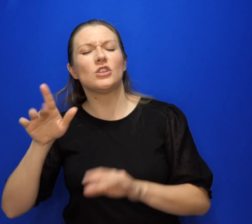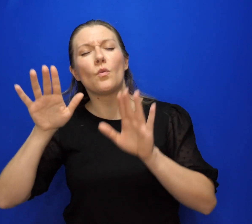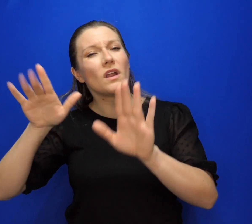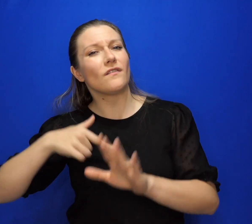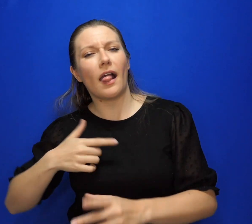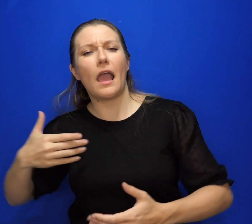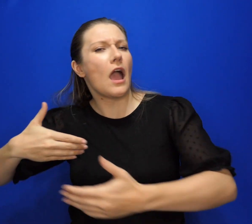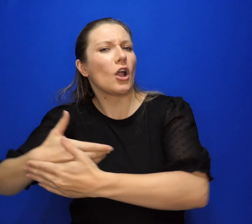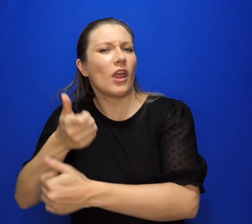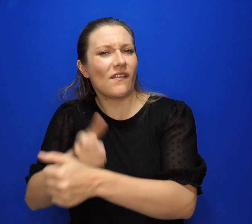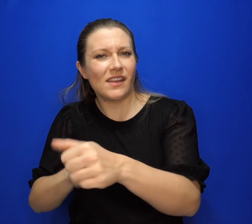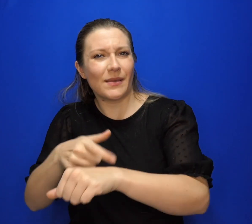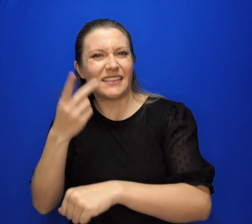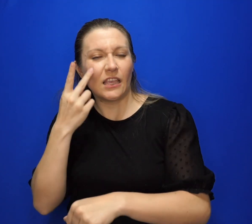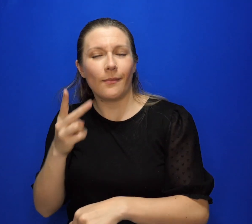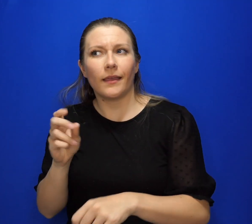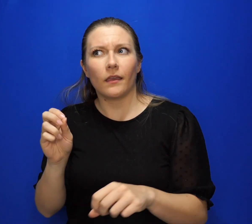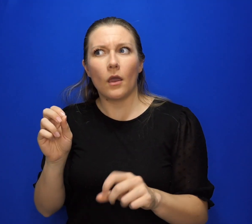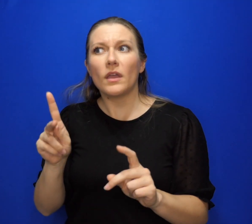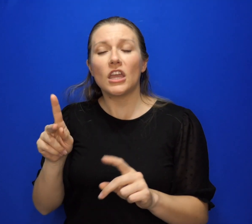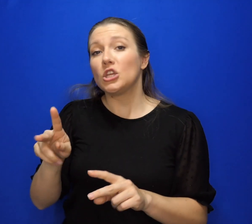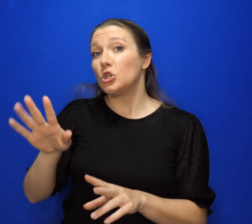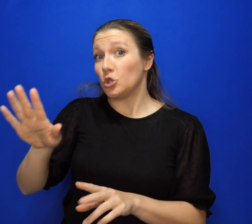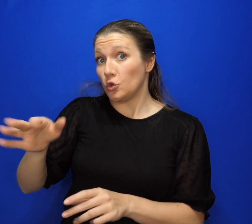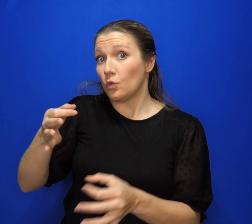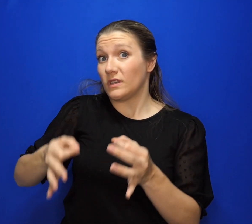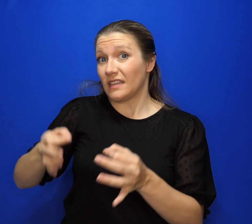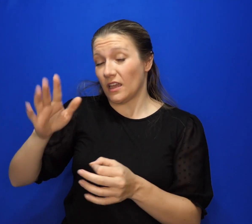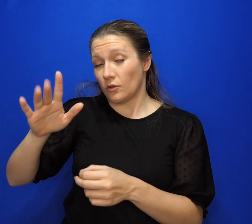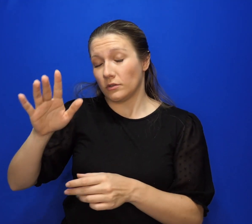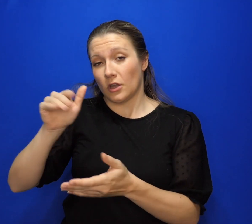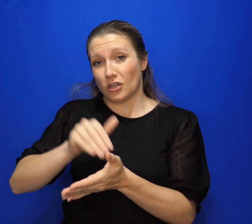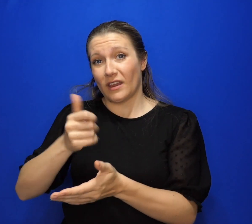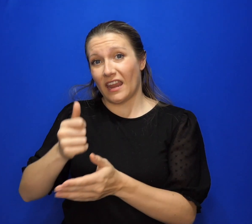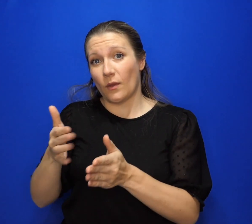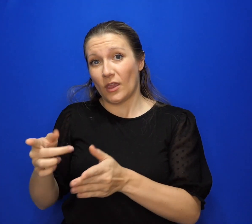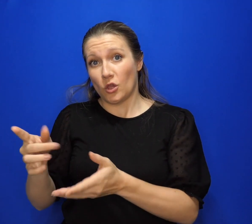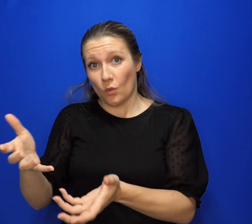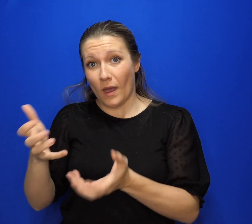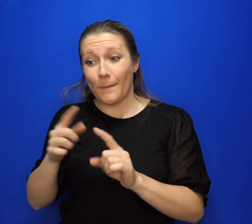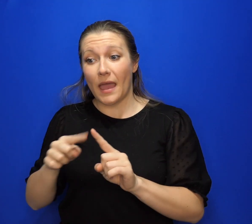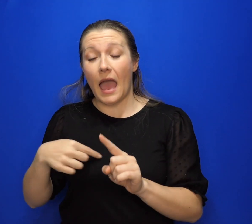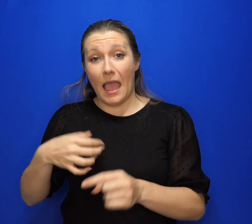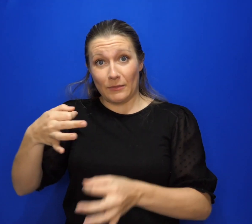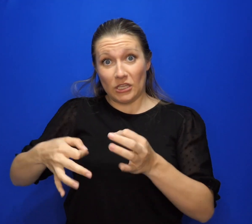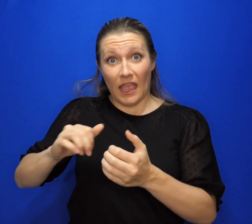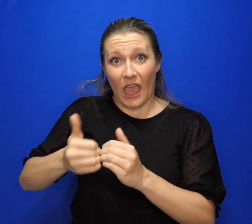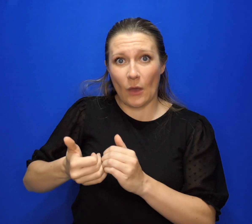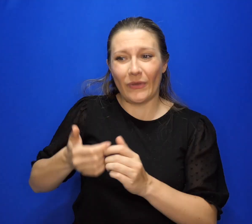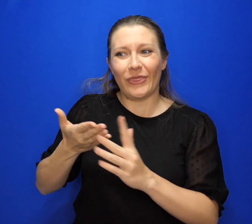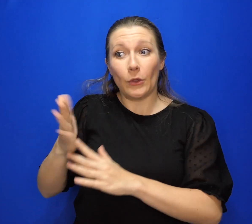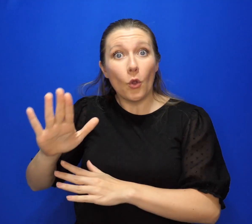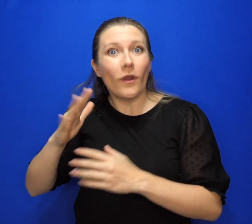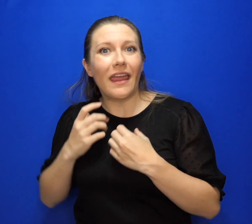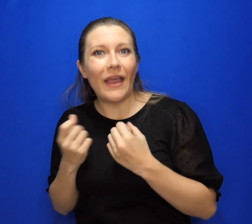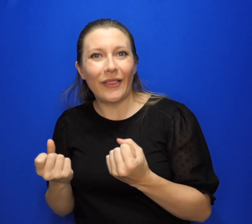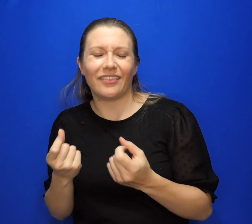judging your doctor by your health. Okay. So, you know, so if your health is not optimal, I know you're a